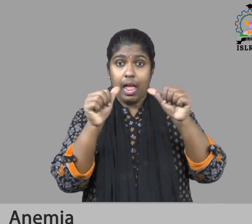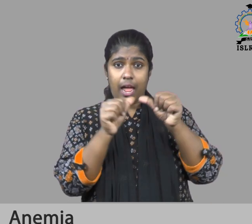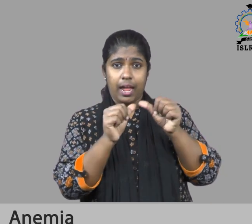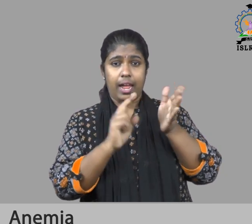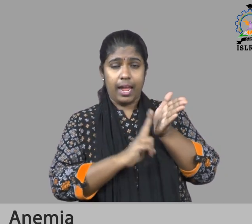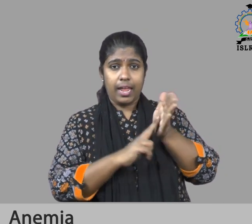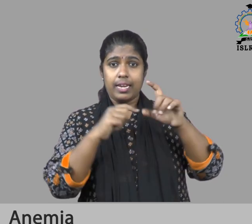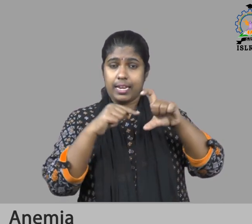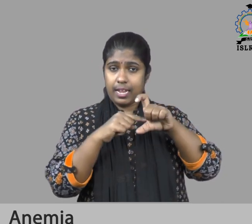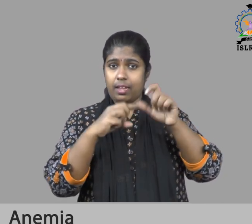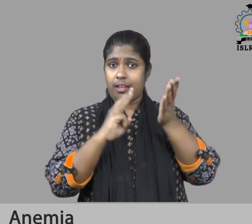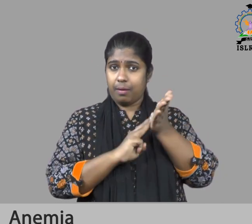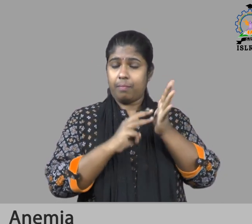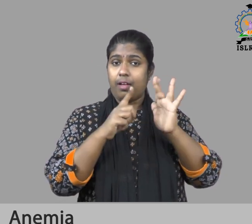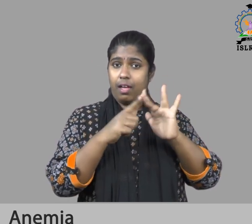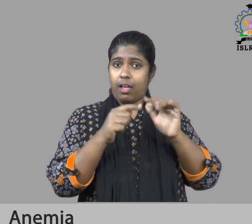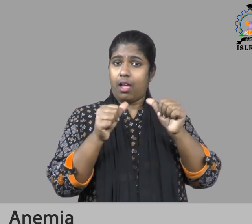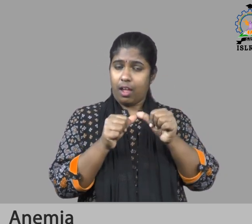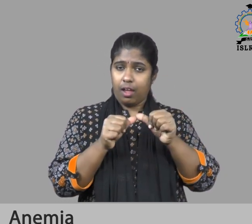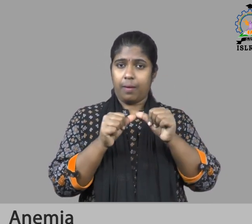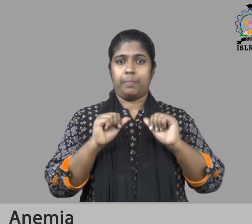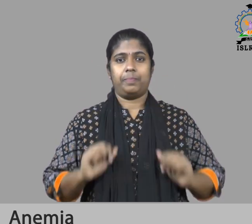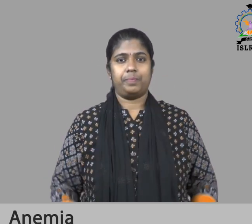Point 3. Anemia.